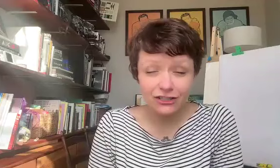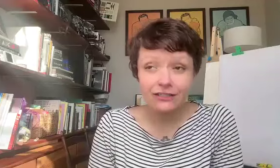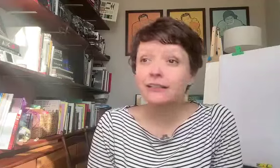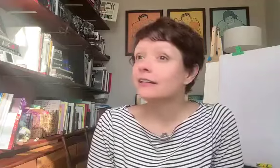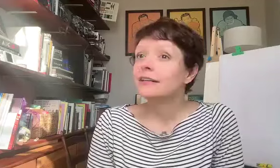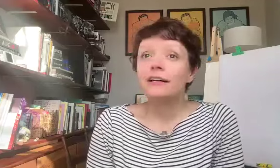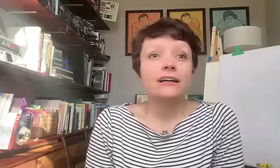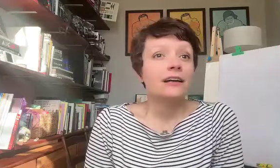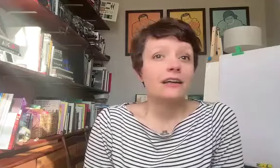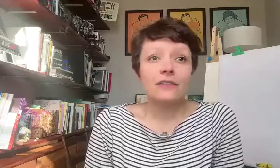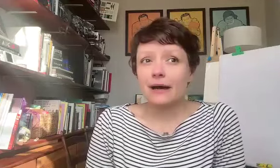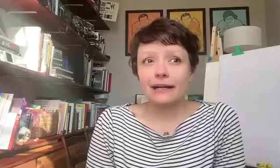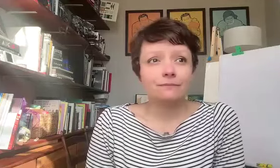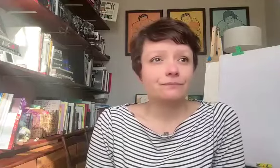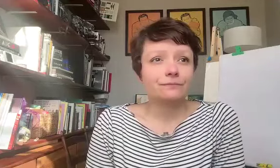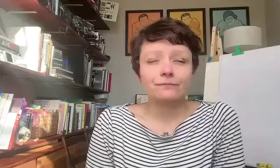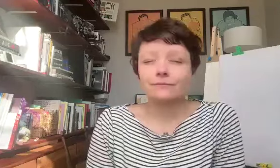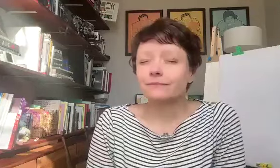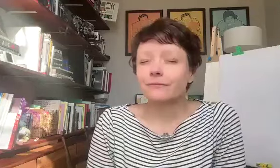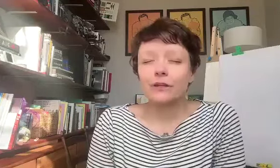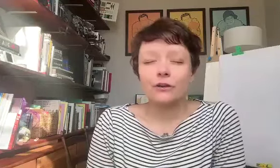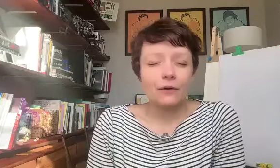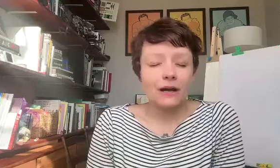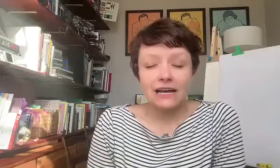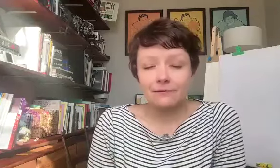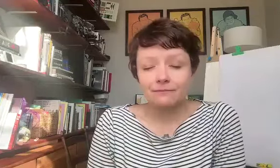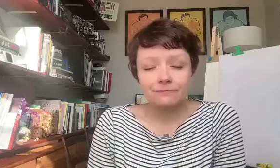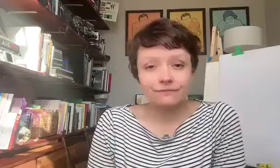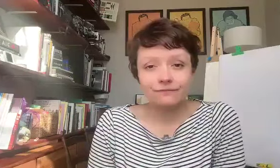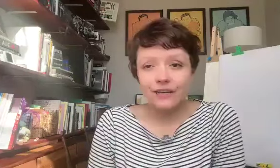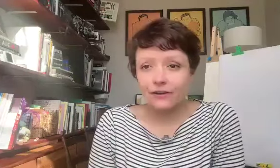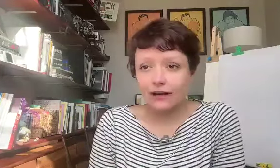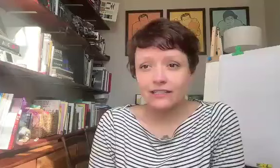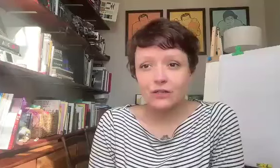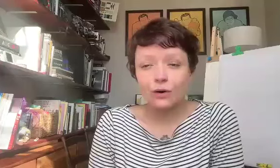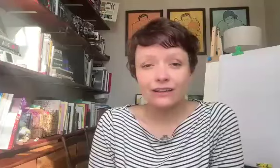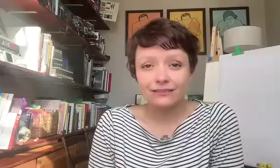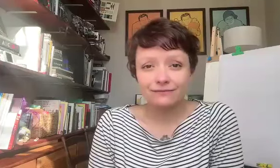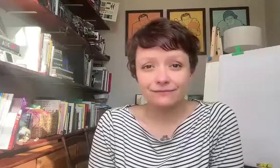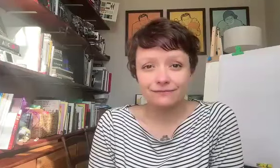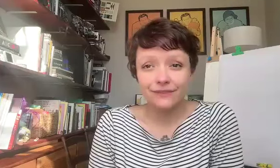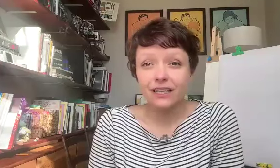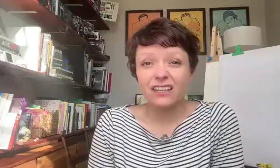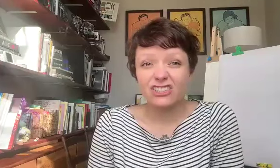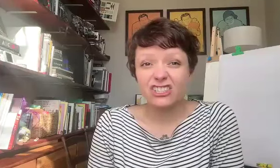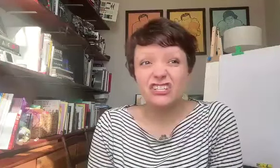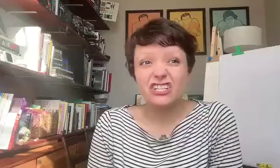re-engaged, think about it. You're at rug time and they're getting squirrely. They're touching each